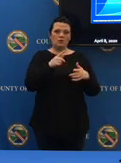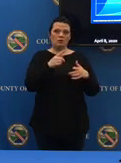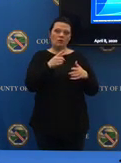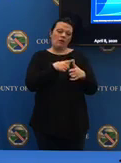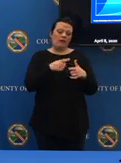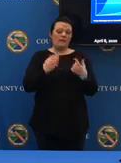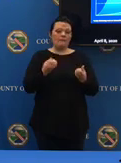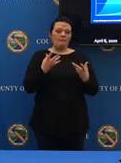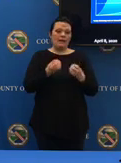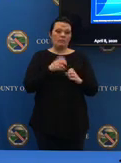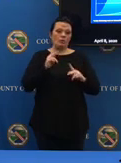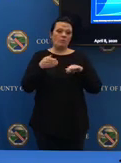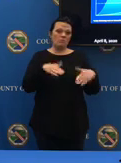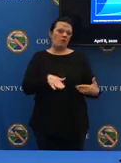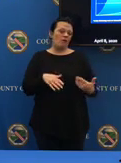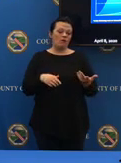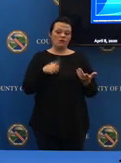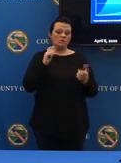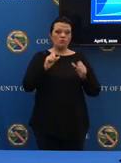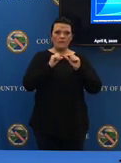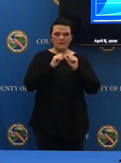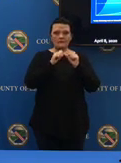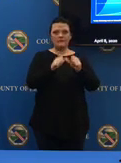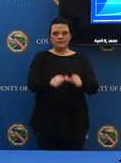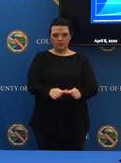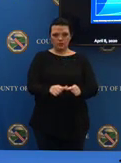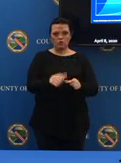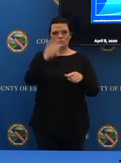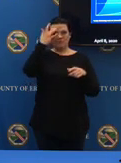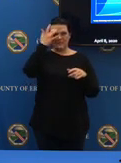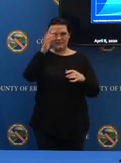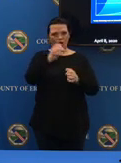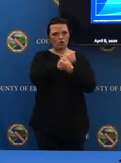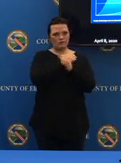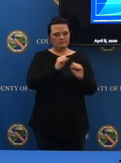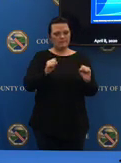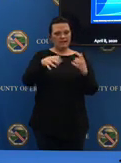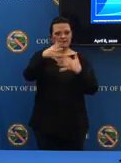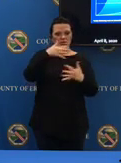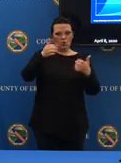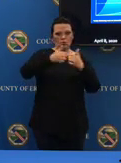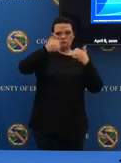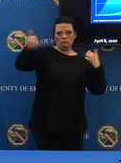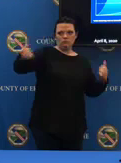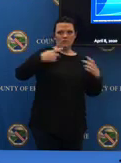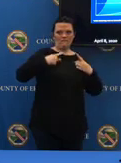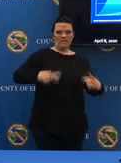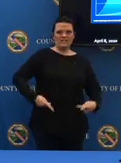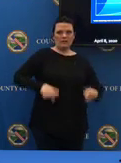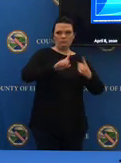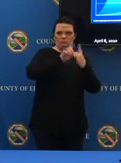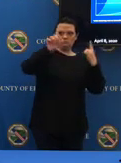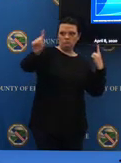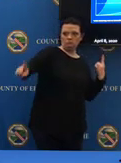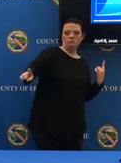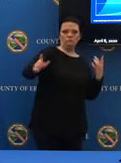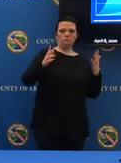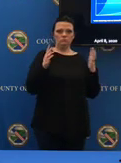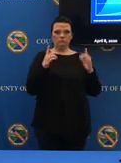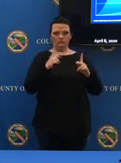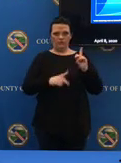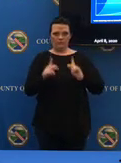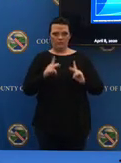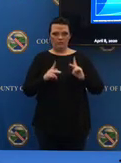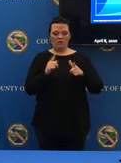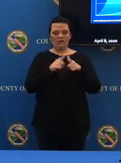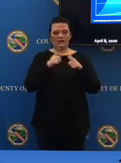die. So we need to continue to practice smart, safe social distancing, be physically distant from people that we haven't been around, so that